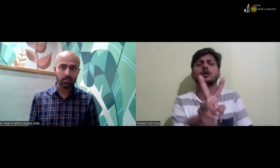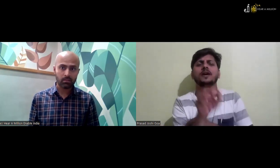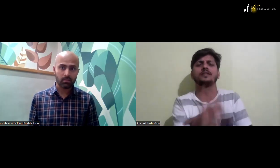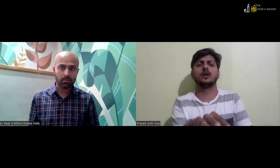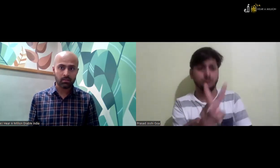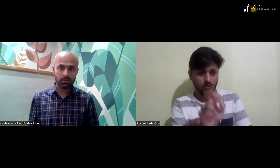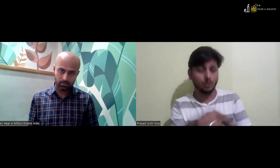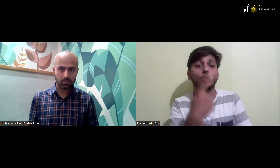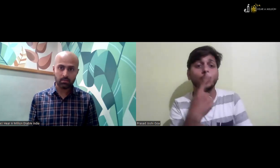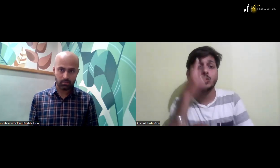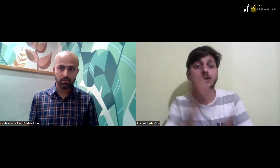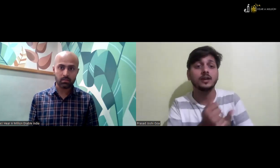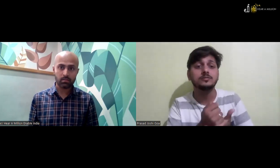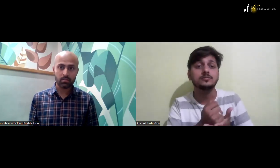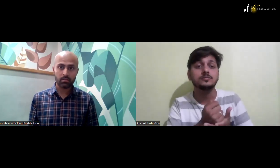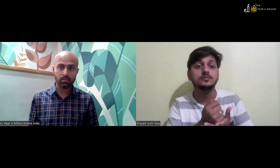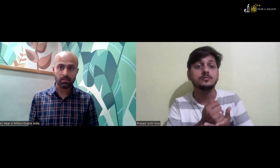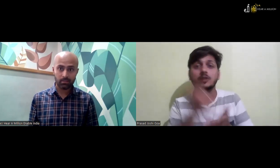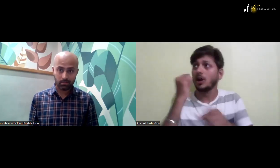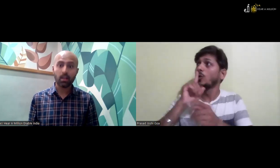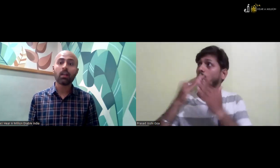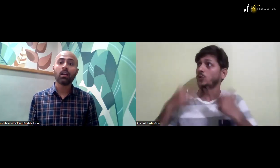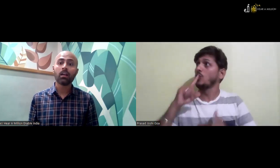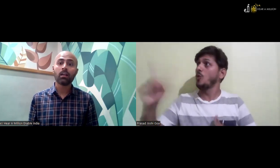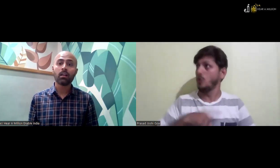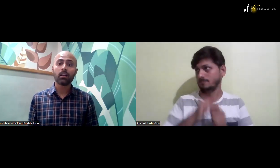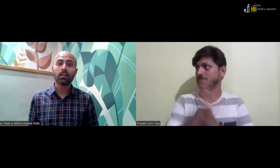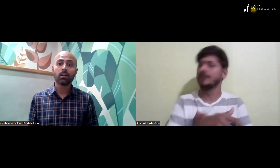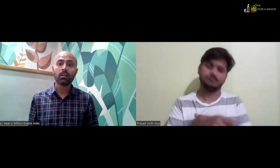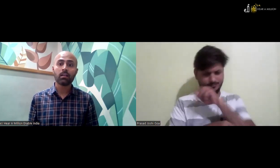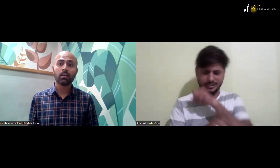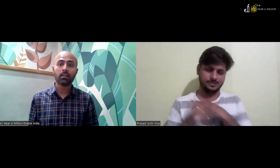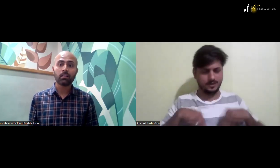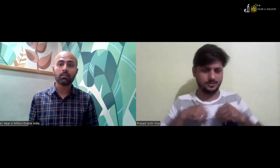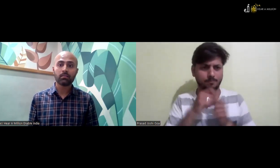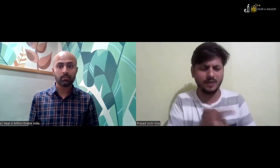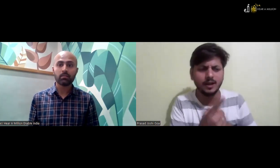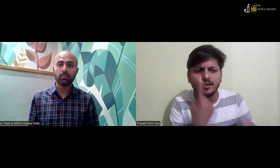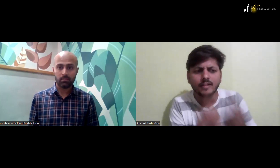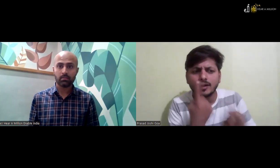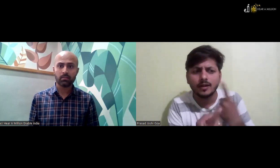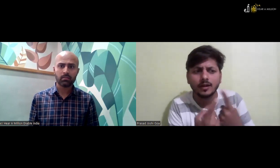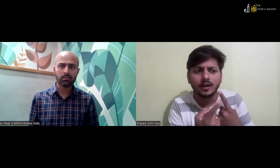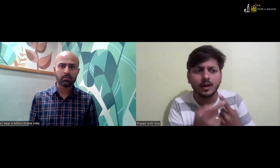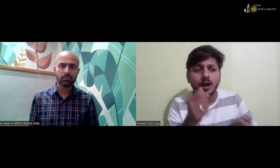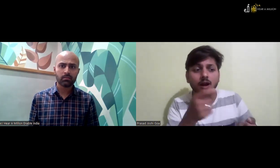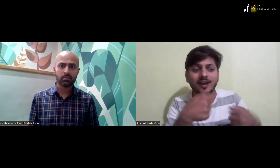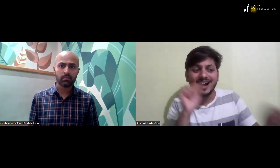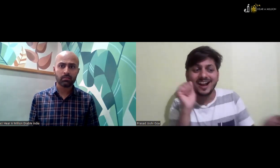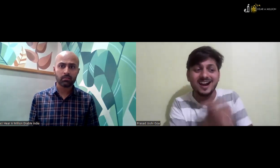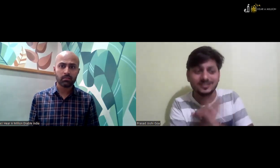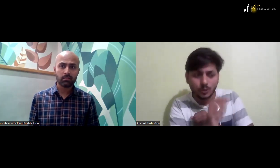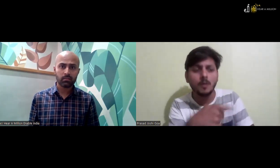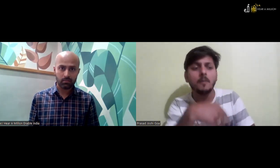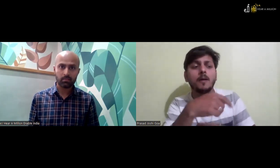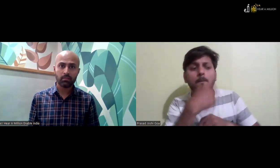then you need to see that. For example, if you have to pay 20,000, then who have to pay? The judge will decide whether the accused